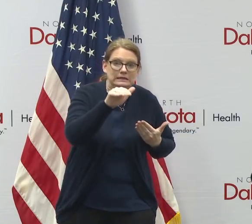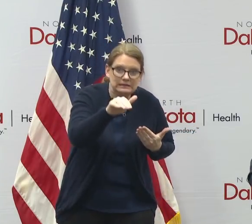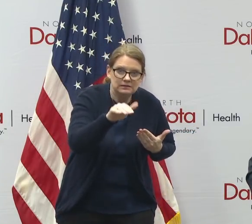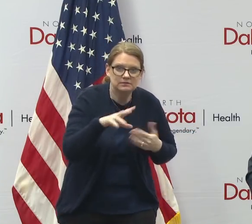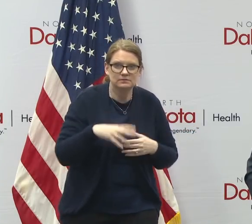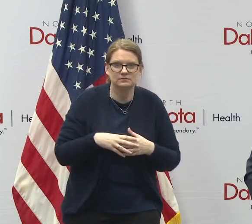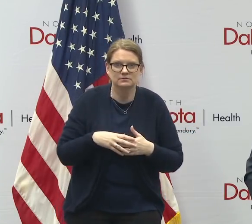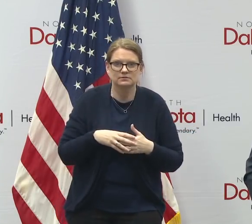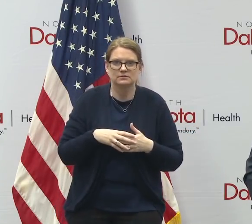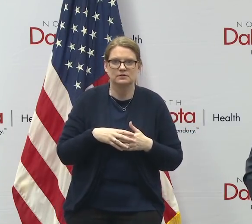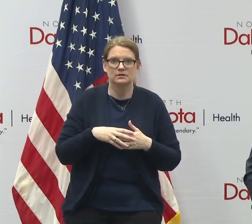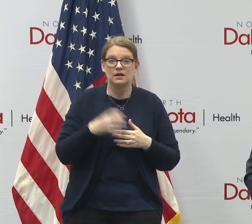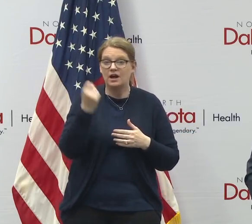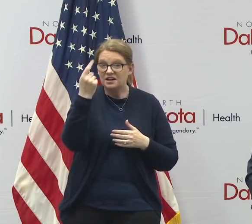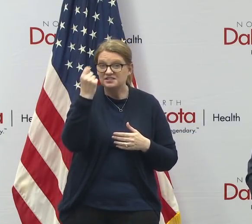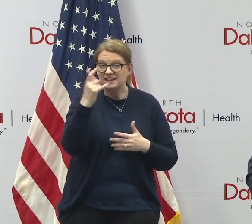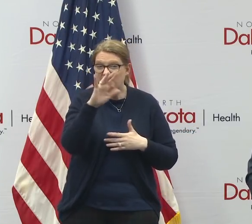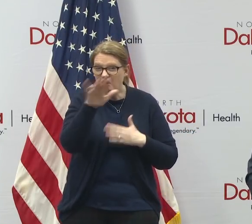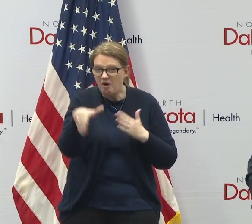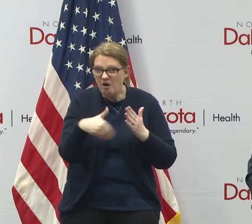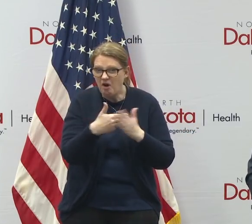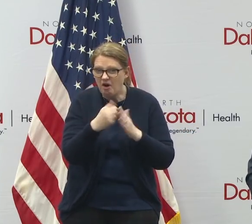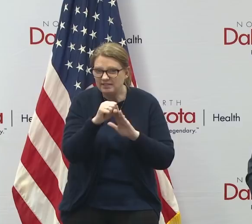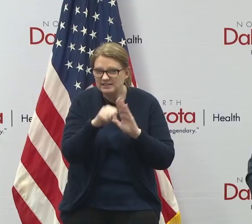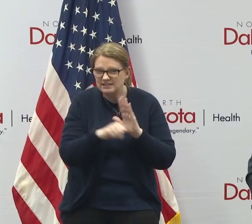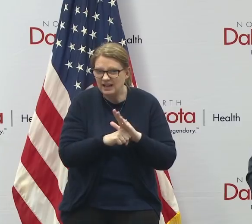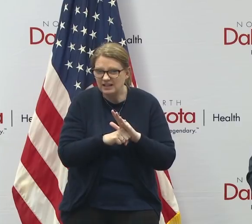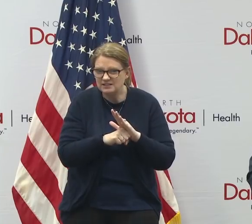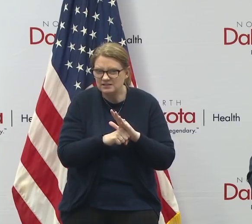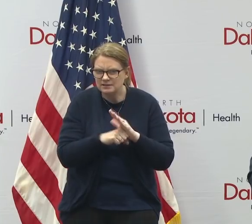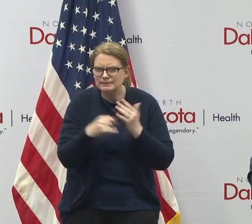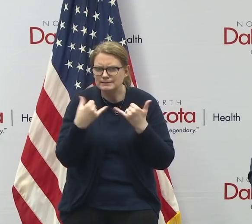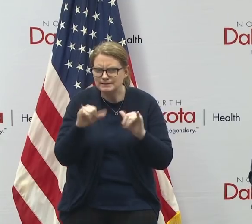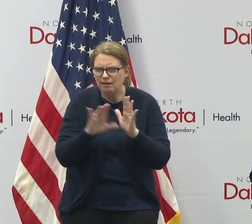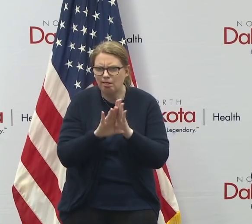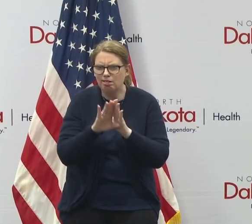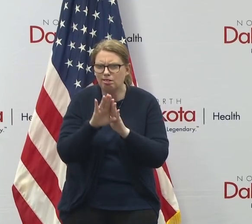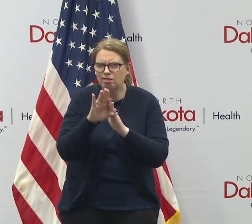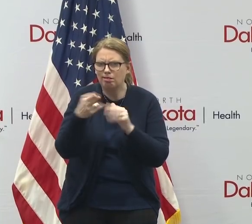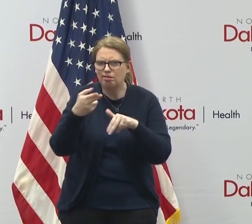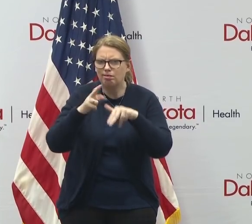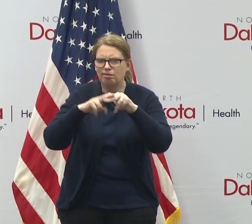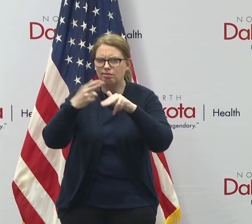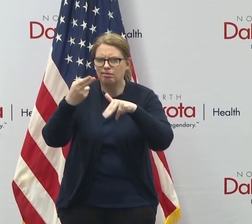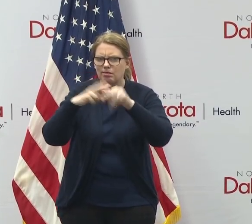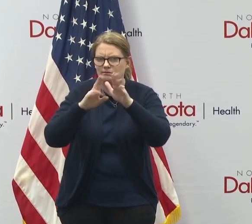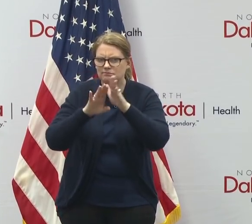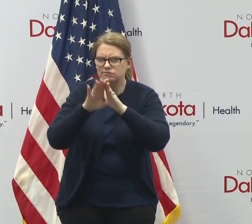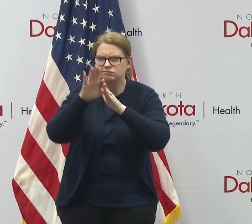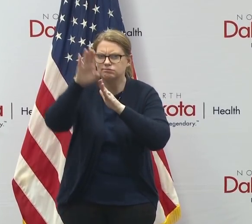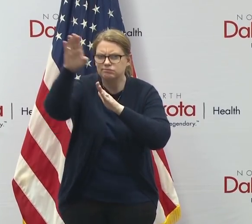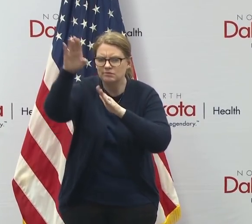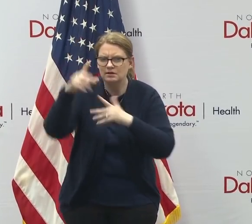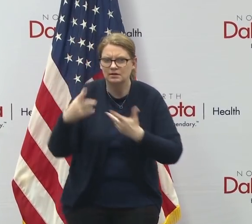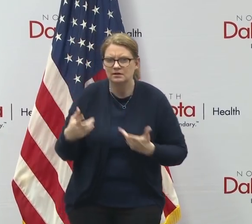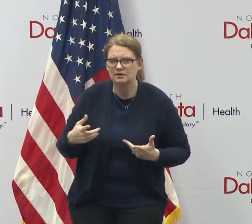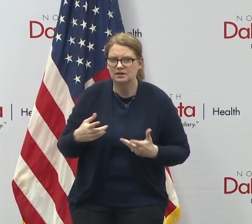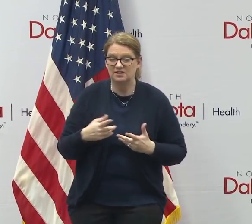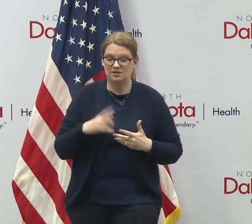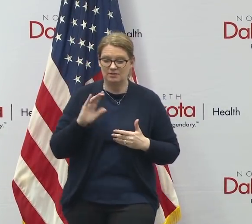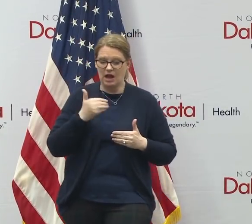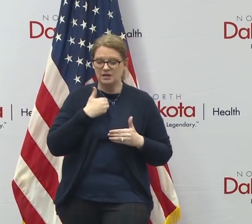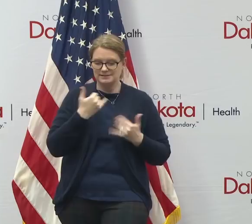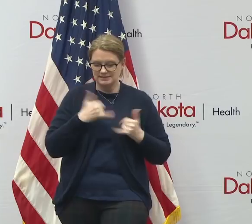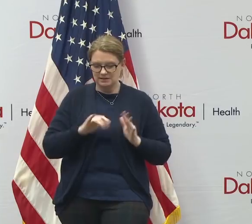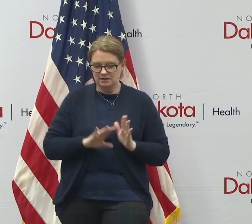where the curve is going down yet. As a nation, we're still going up, and our curve is going to be coming behind others' curves, but ours has got a ways